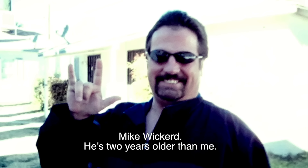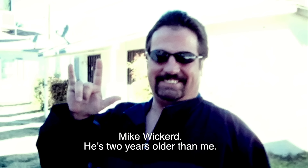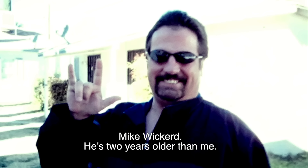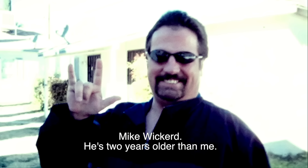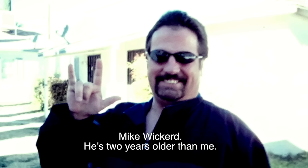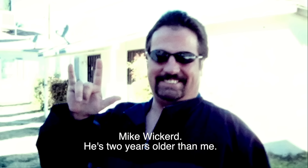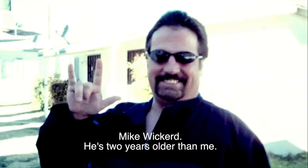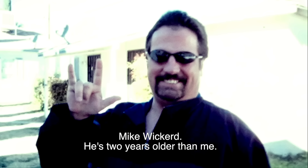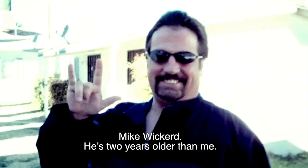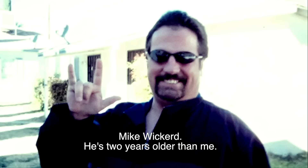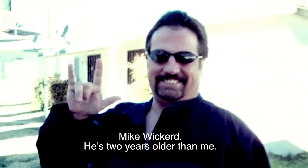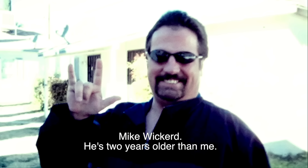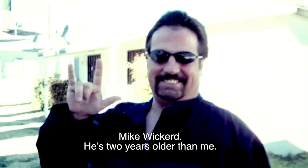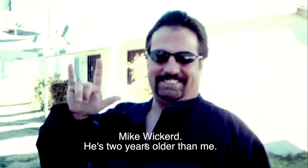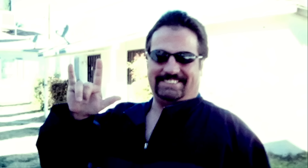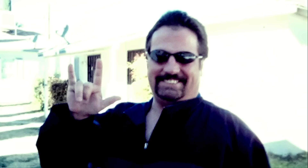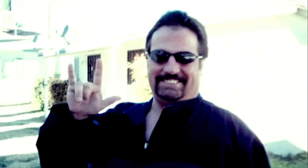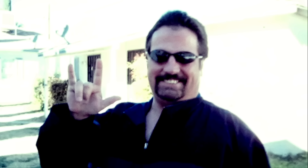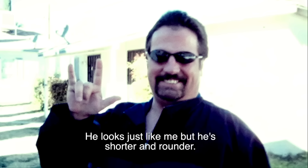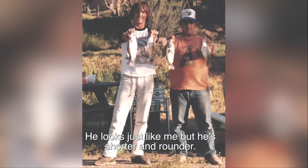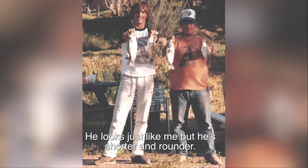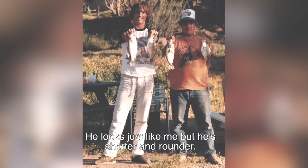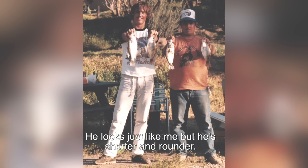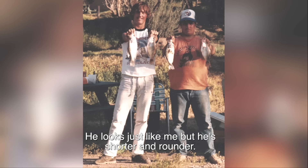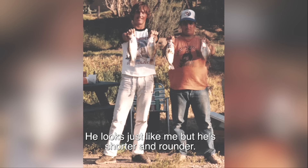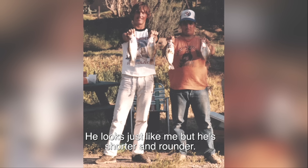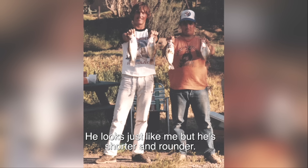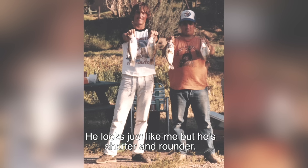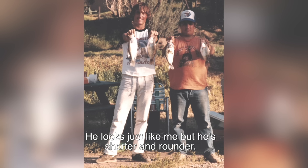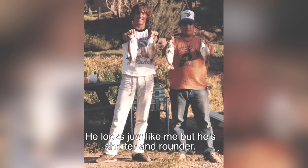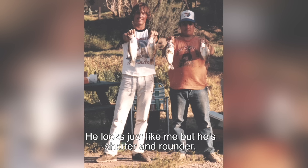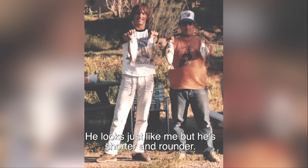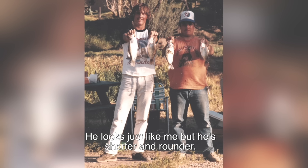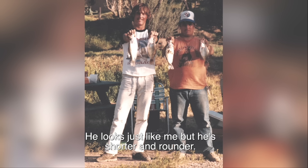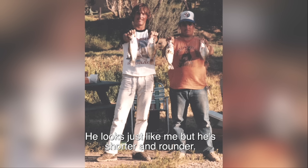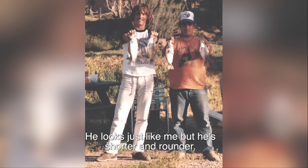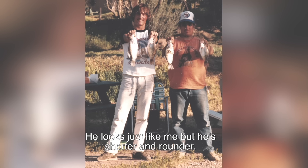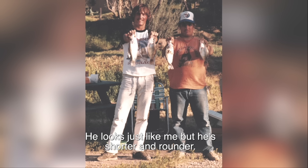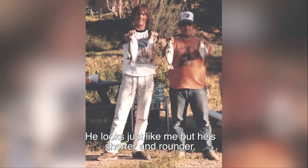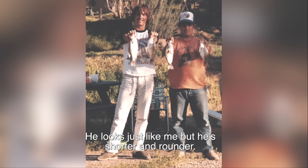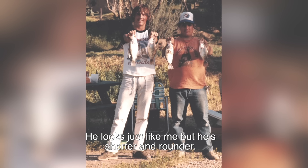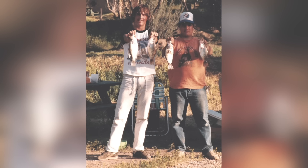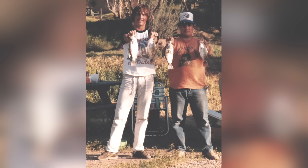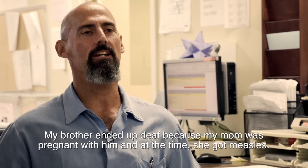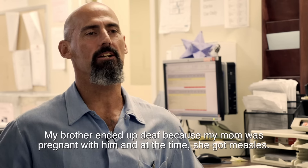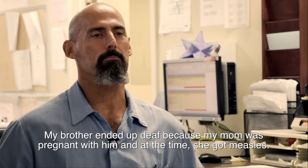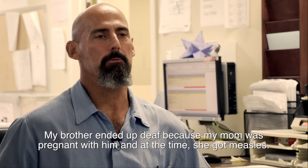Mike Wickerd. He's 2 years older than me. He looks just like me, but he's shorter and rounder. My brother